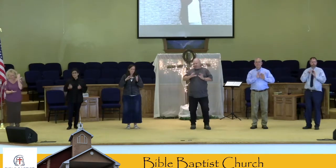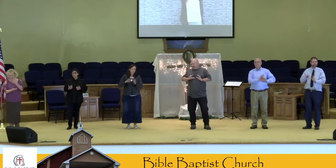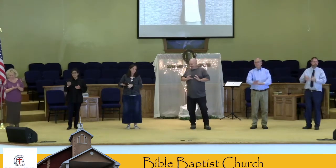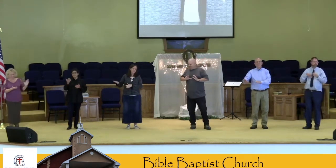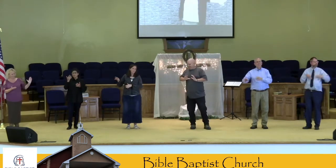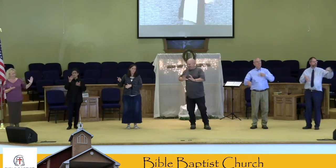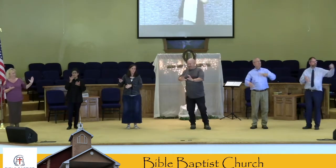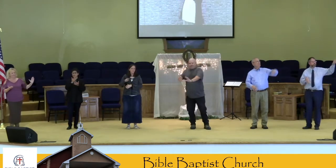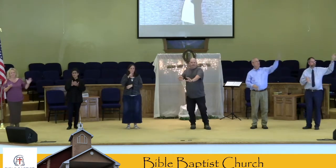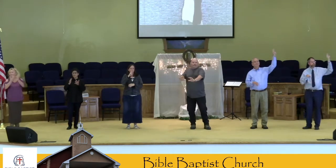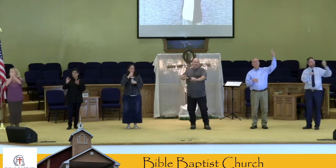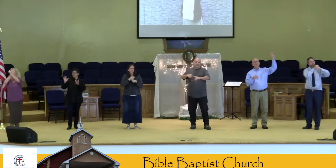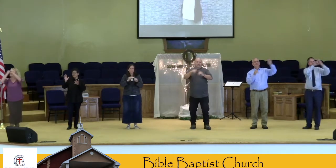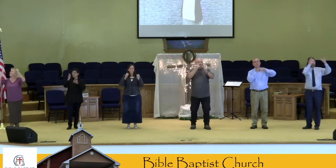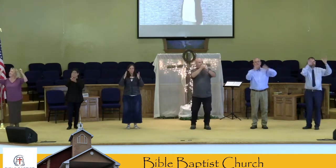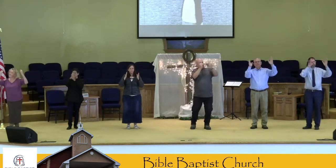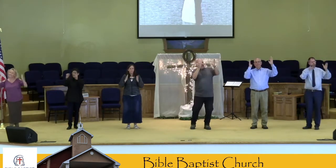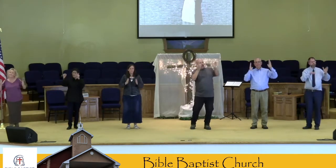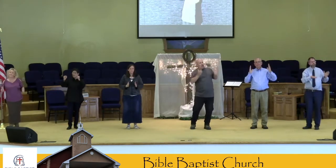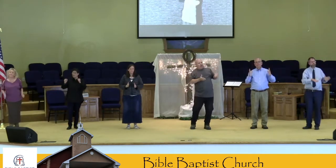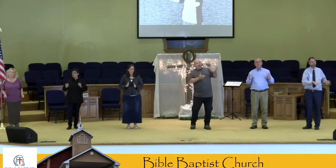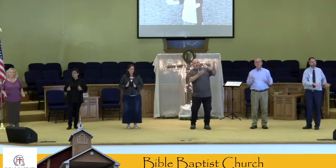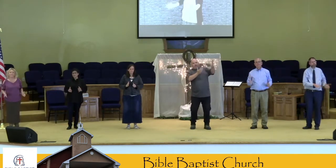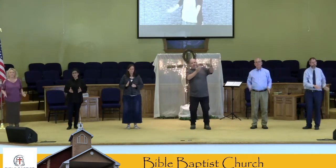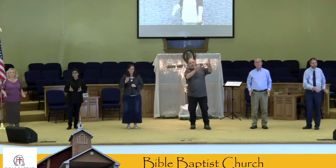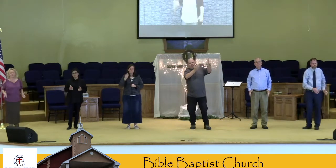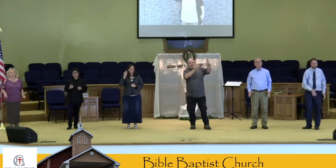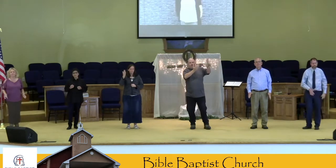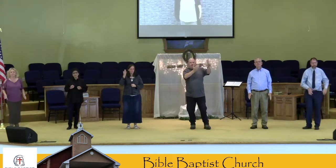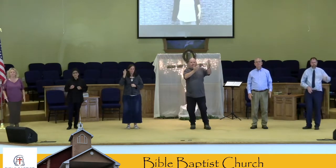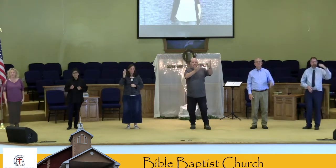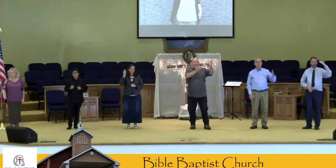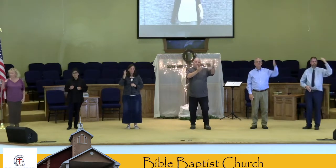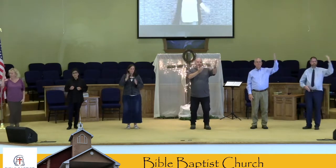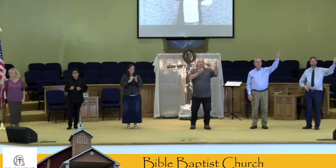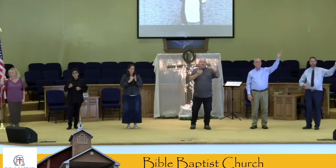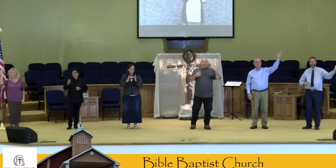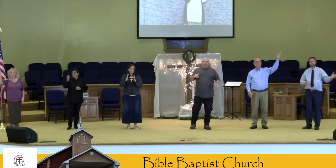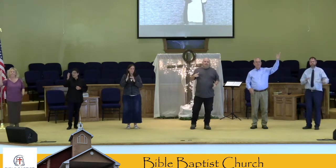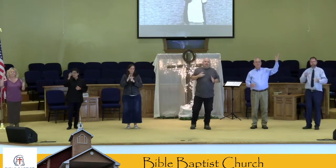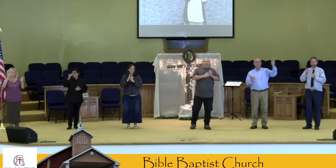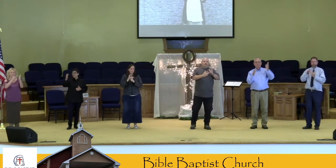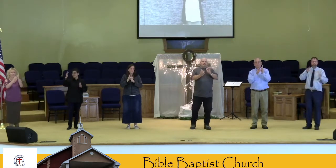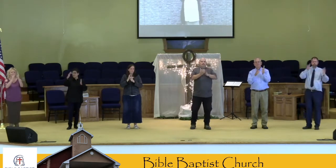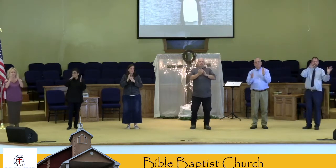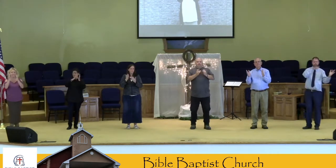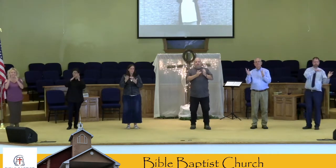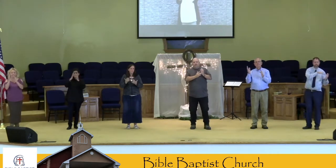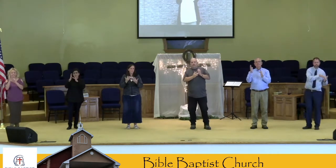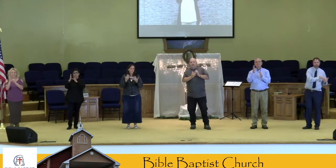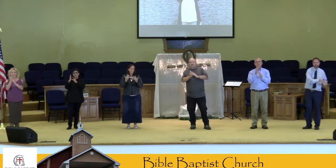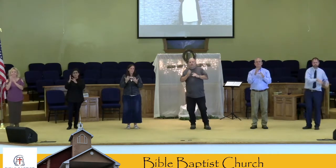Turn from your sin to the Savior. And there, Jesus waits